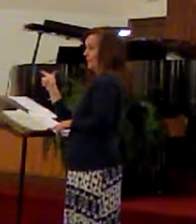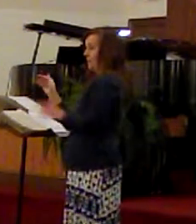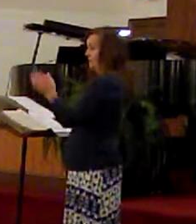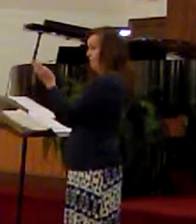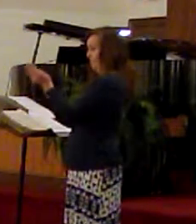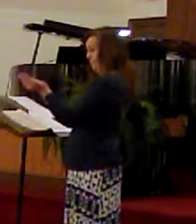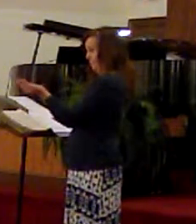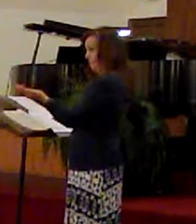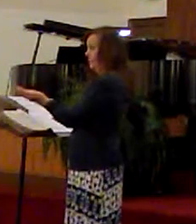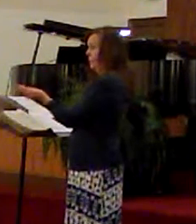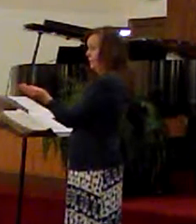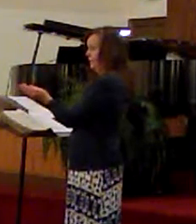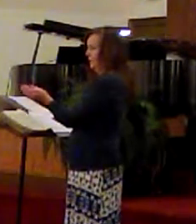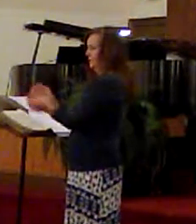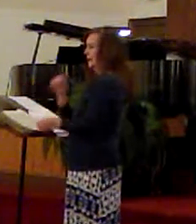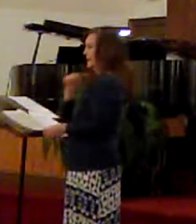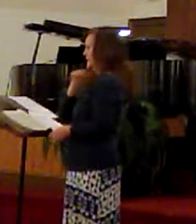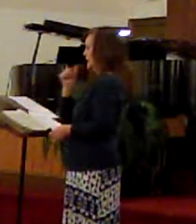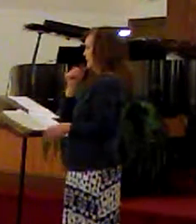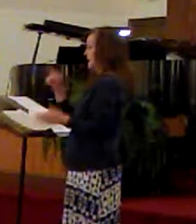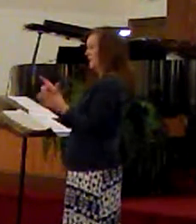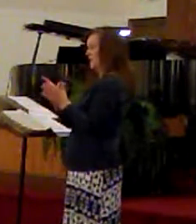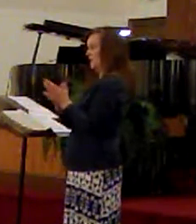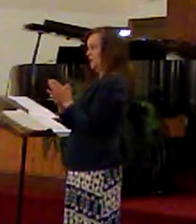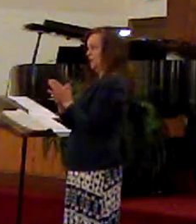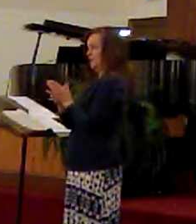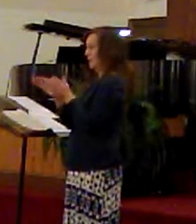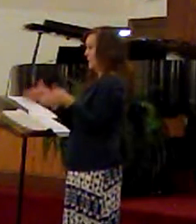You say, "Well, I'm a lawyer." That's why you study.